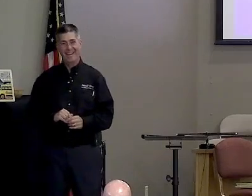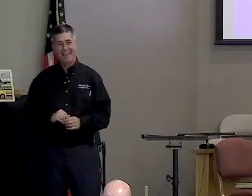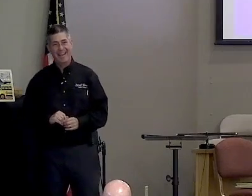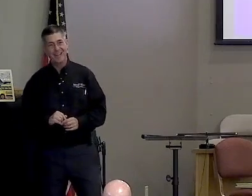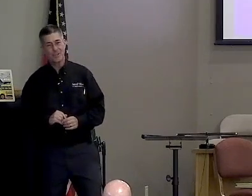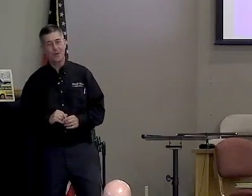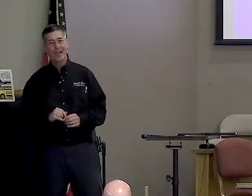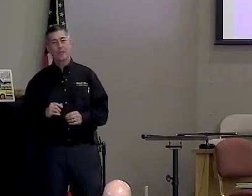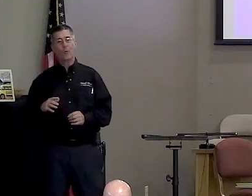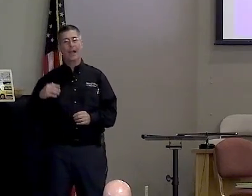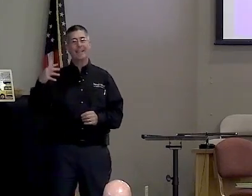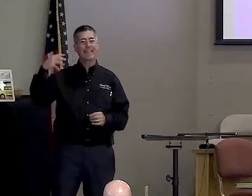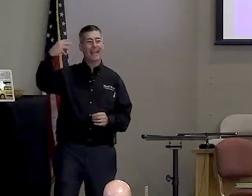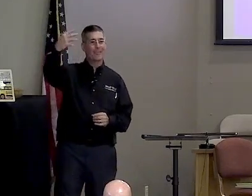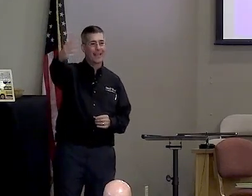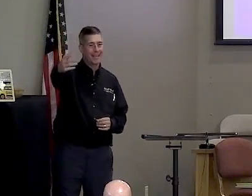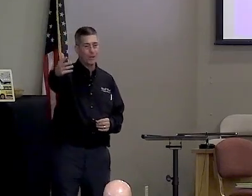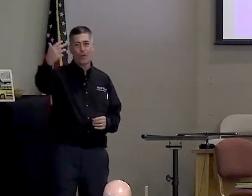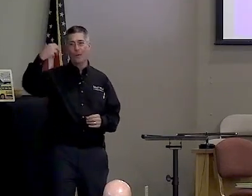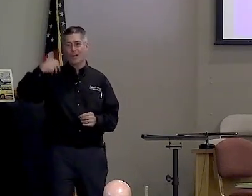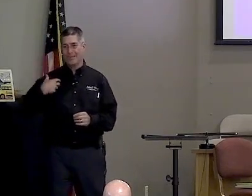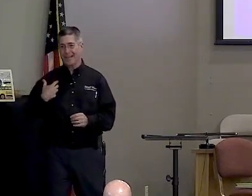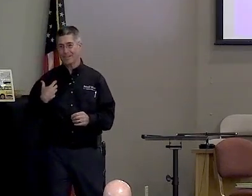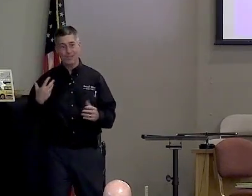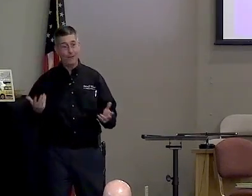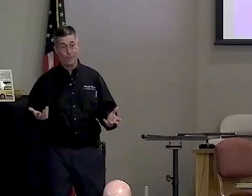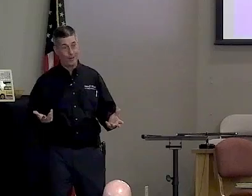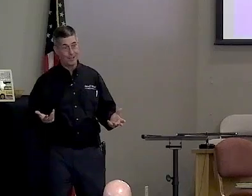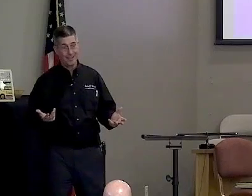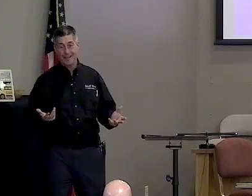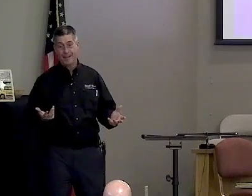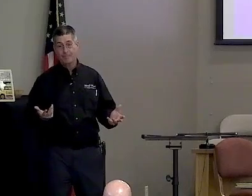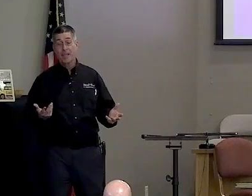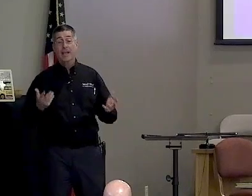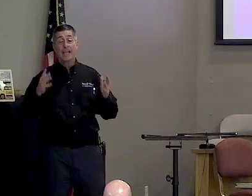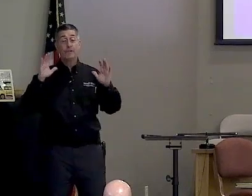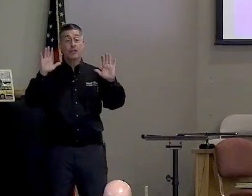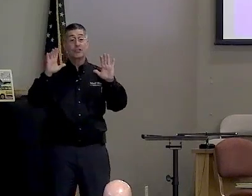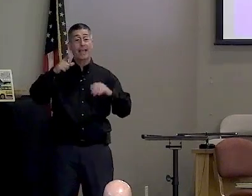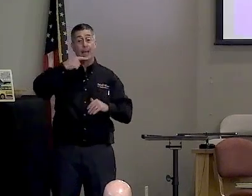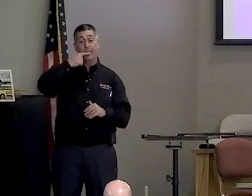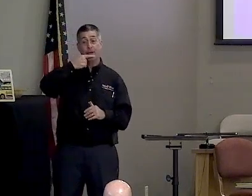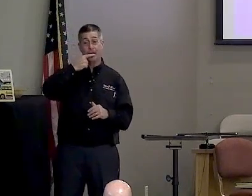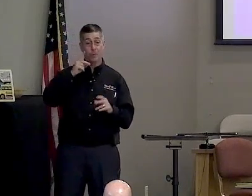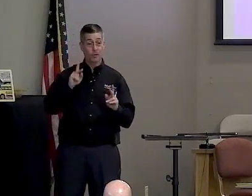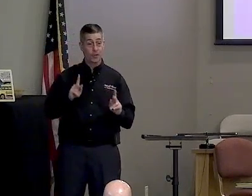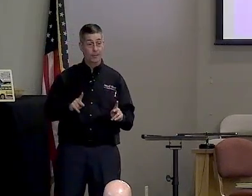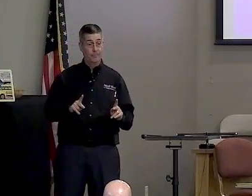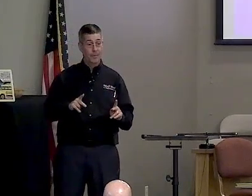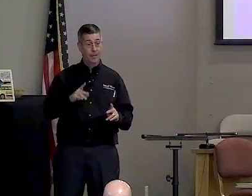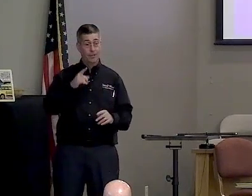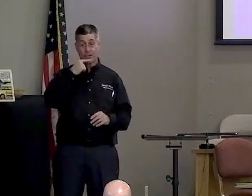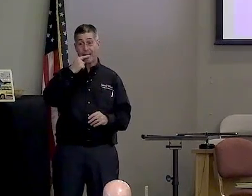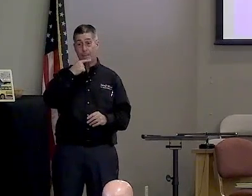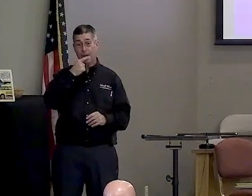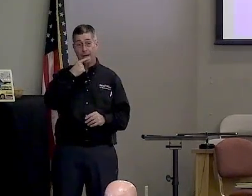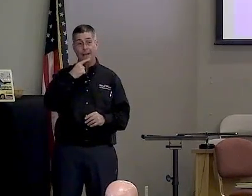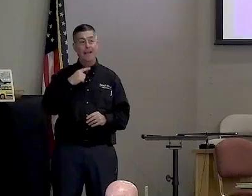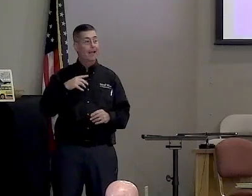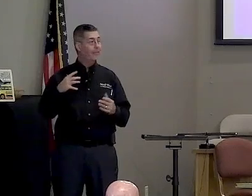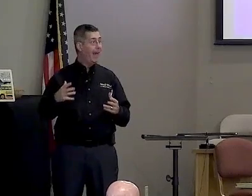And so, the way they think and the way we think is different. Even to say I'm a hearing person, to say I'm hearing, that